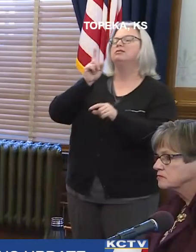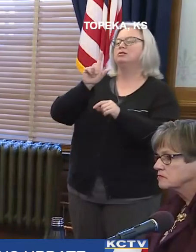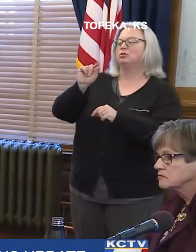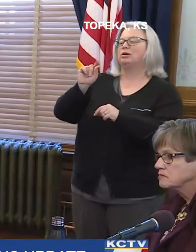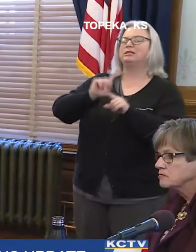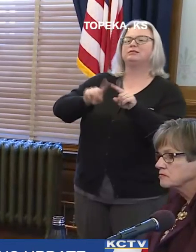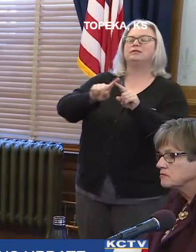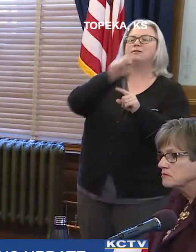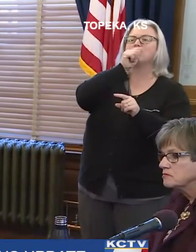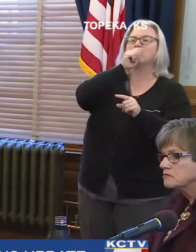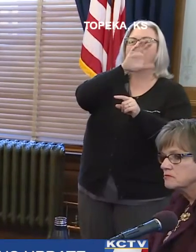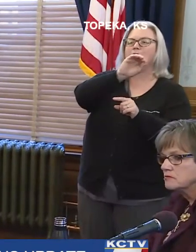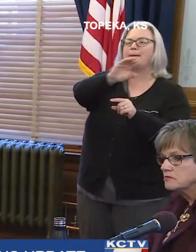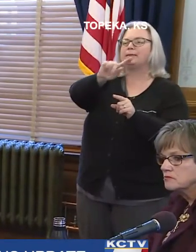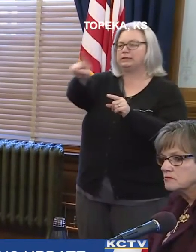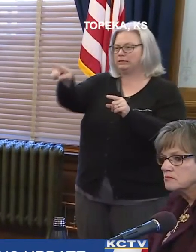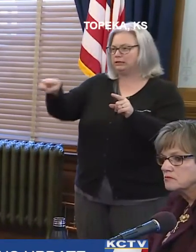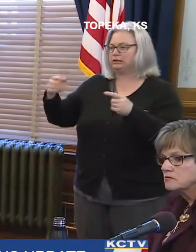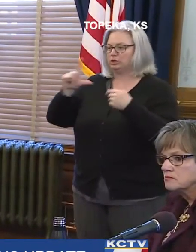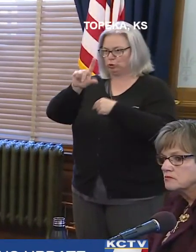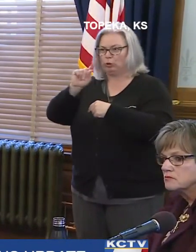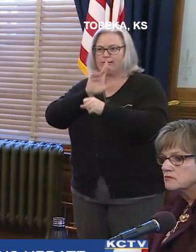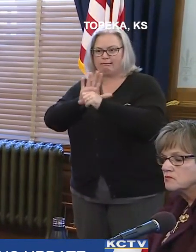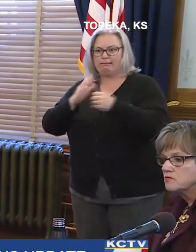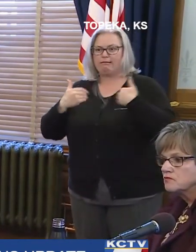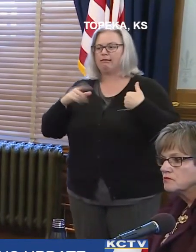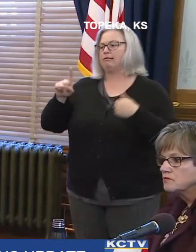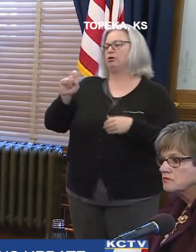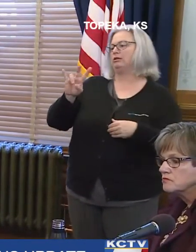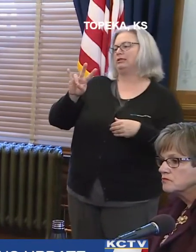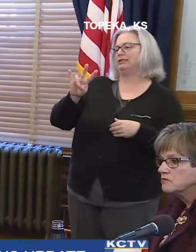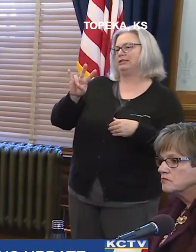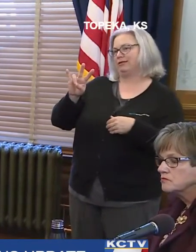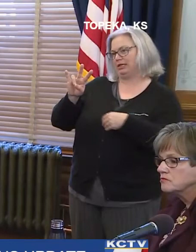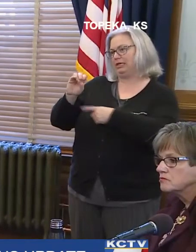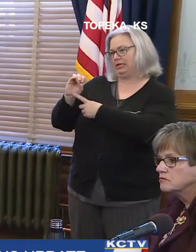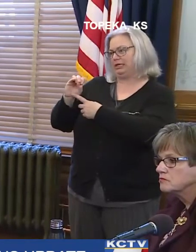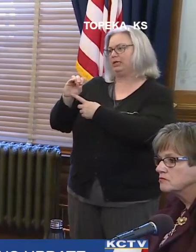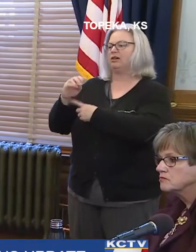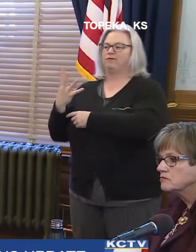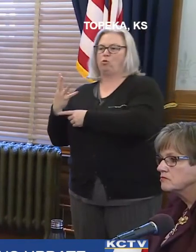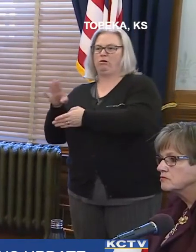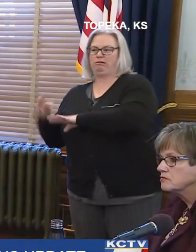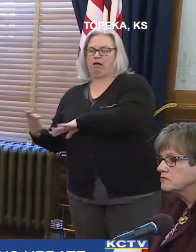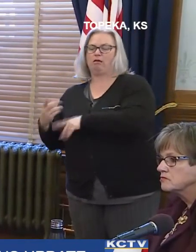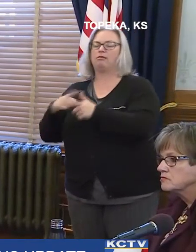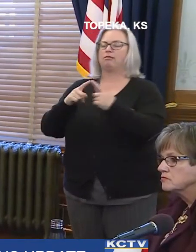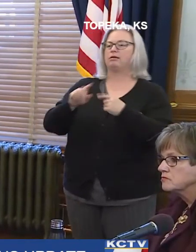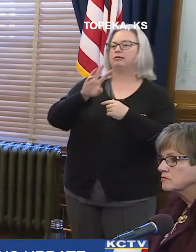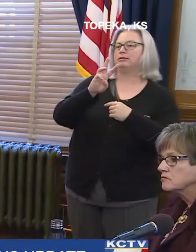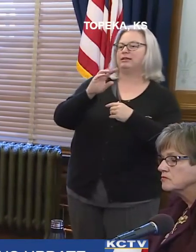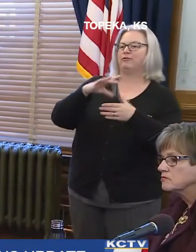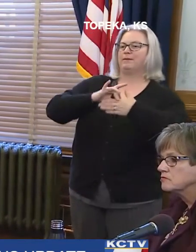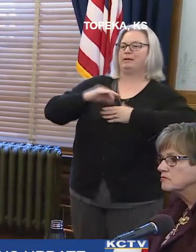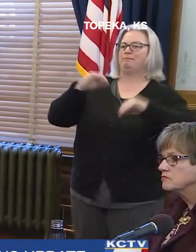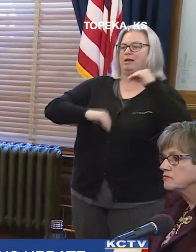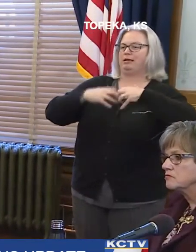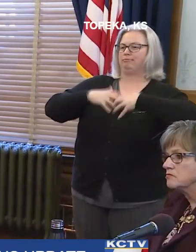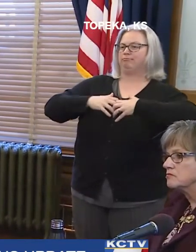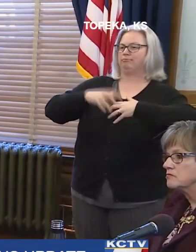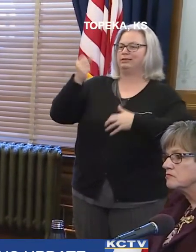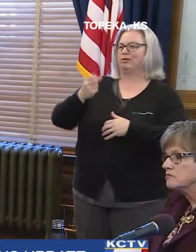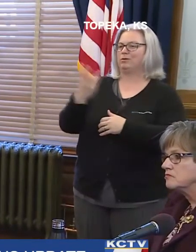of private companies with 170 cases and 4 deaths. And then 6 in the meatpacking industry in